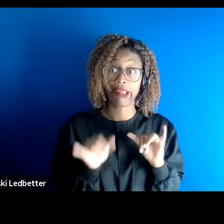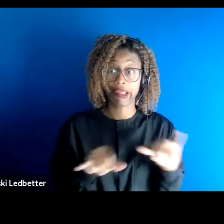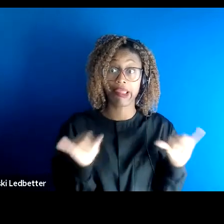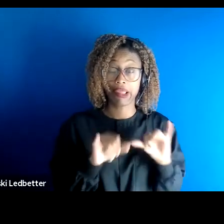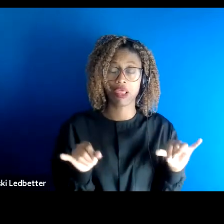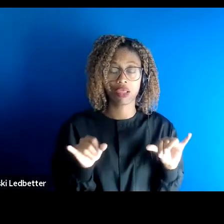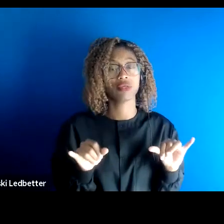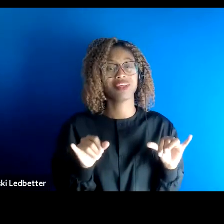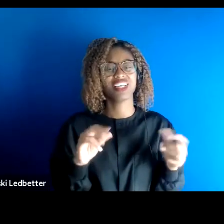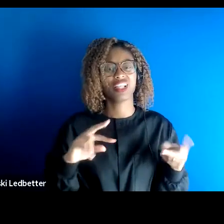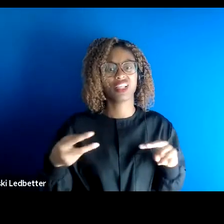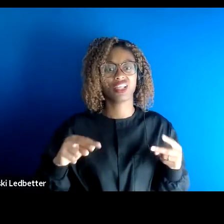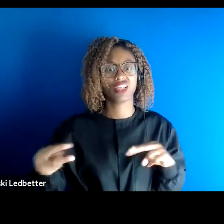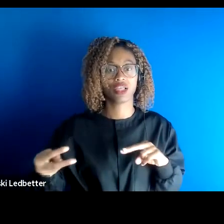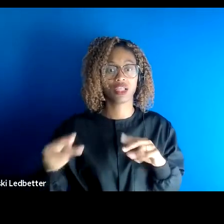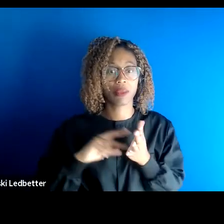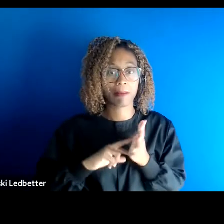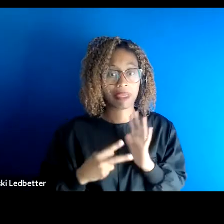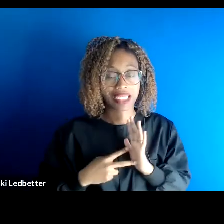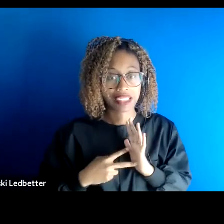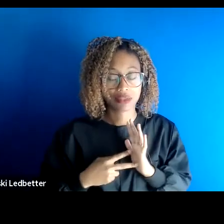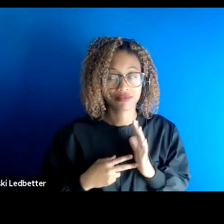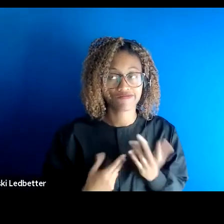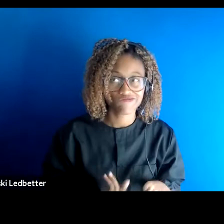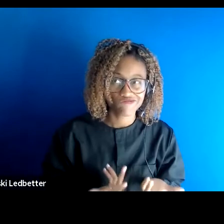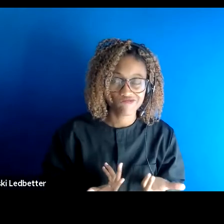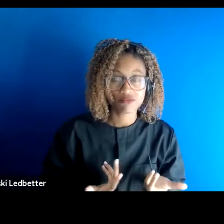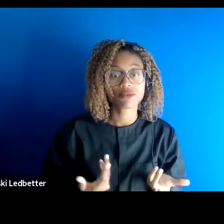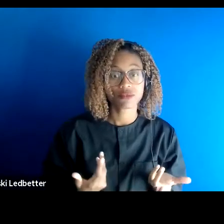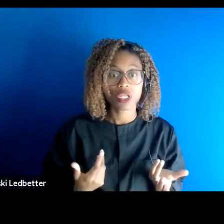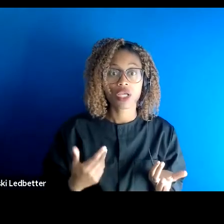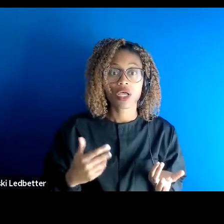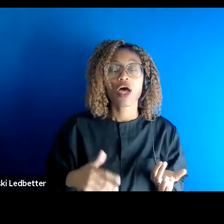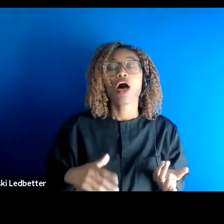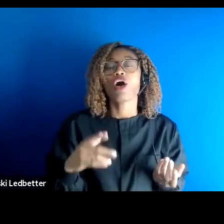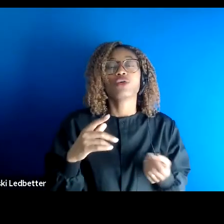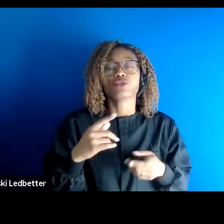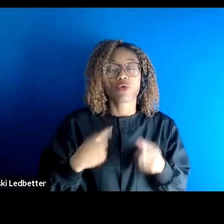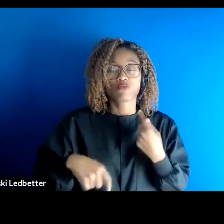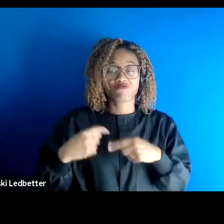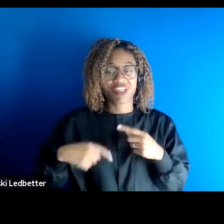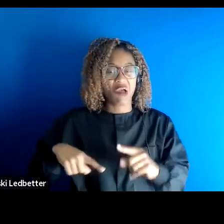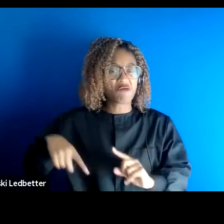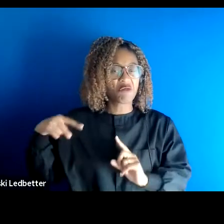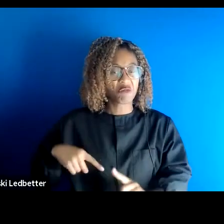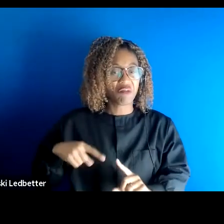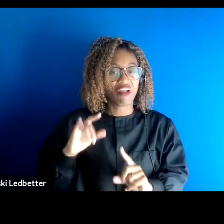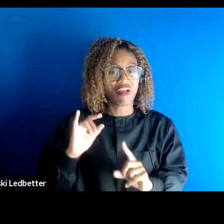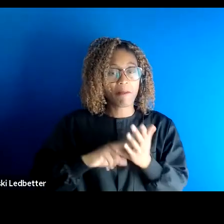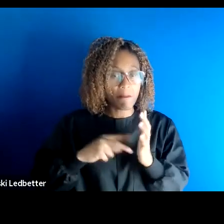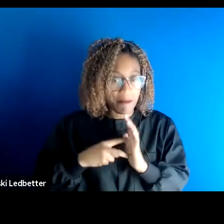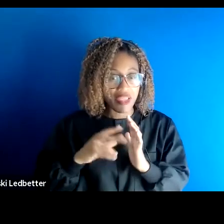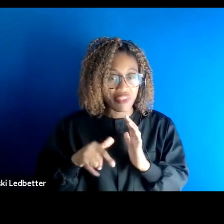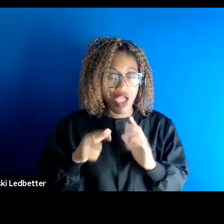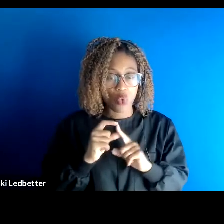the meaning changes. So let's talk a little bit about where intersectionality came from. So intersectionality